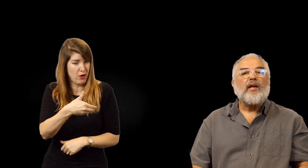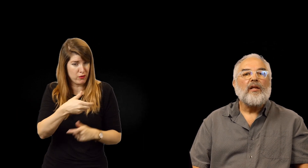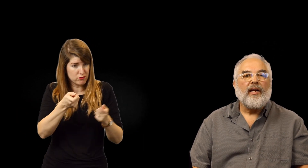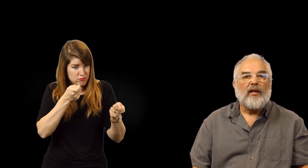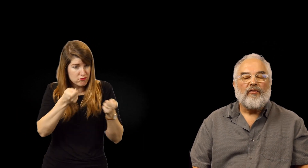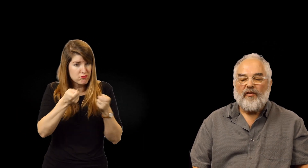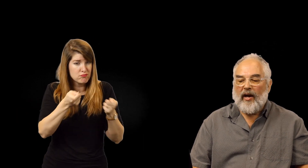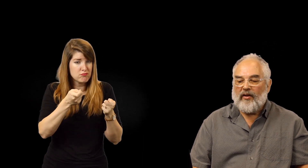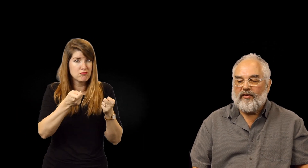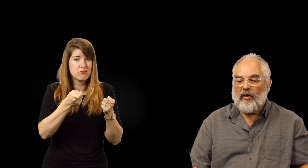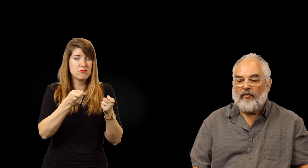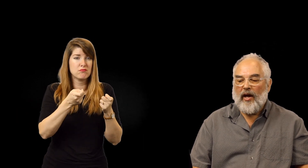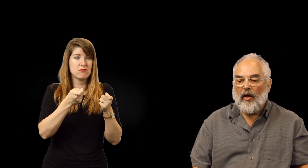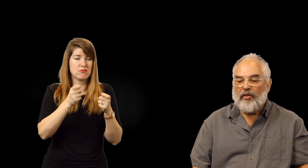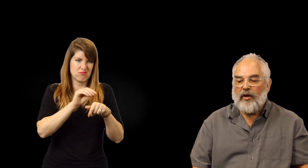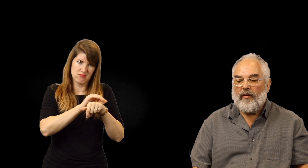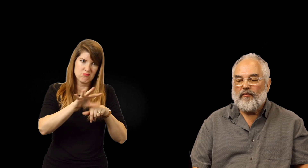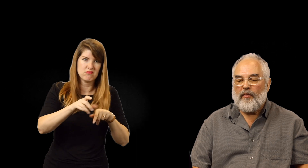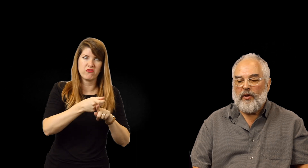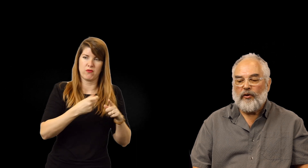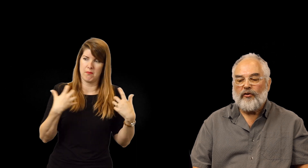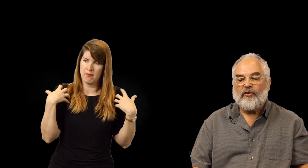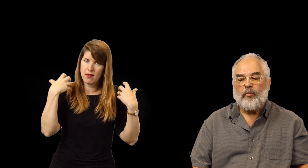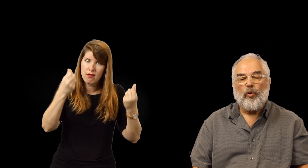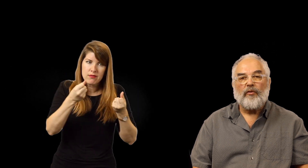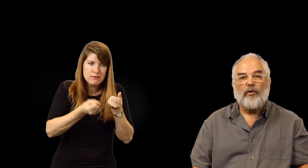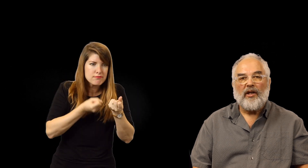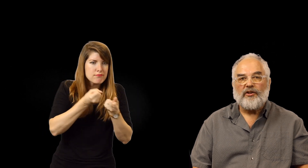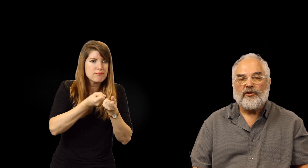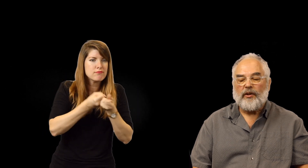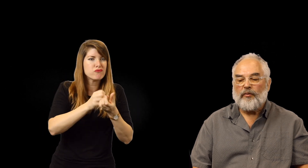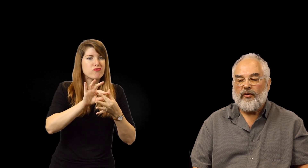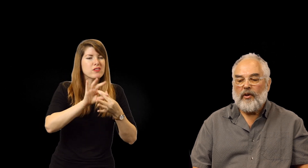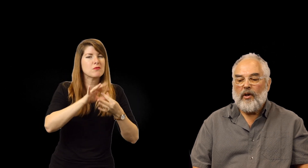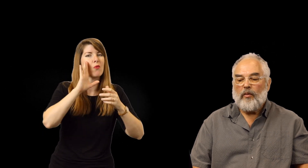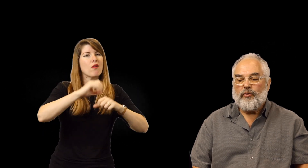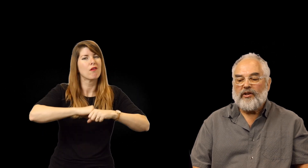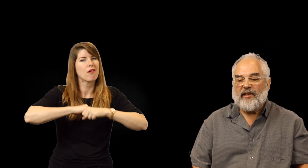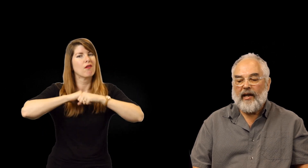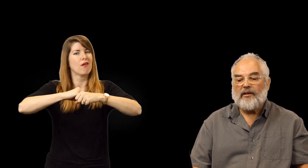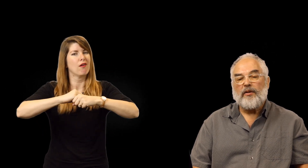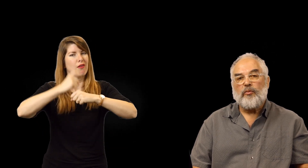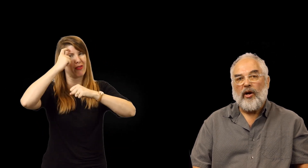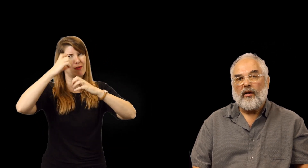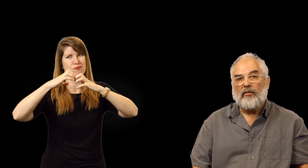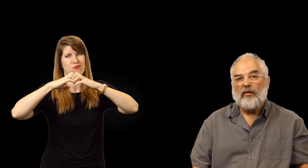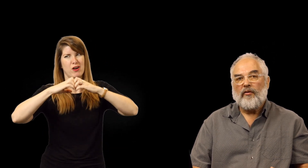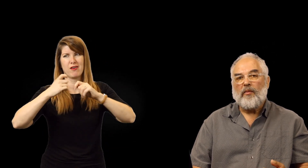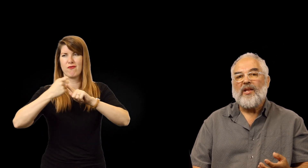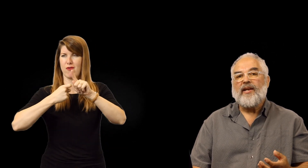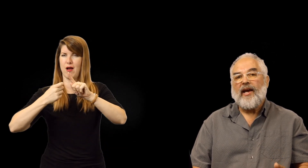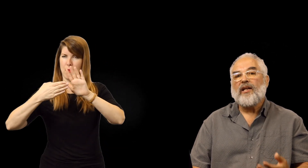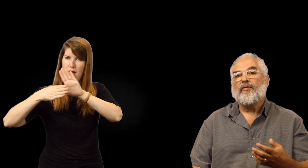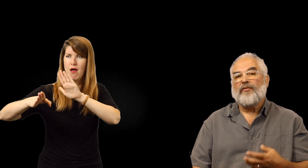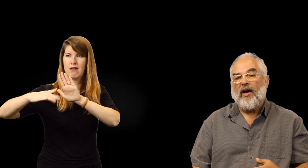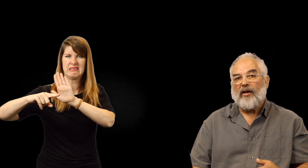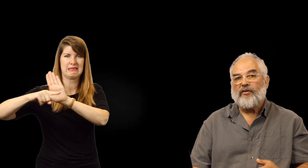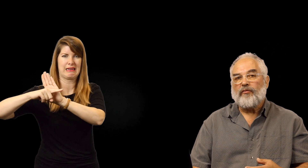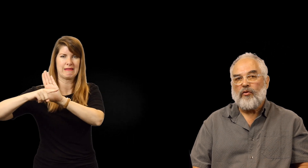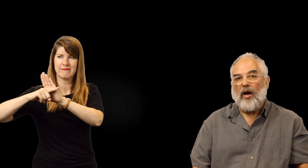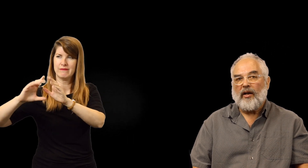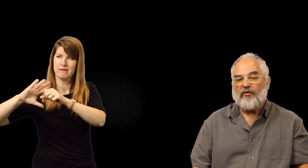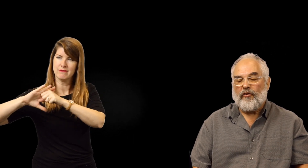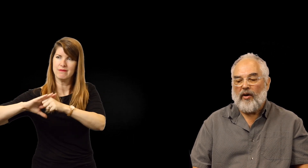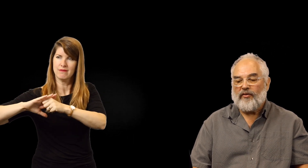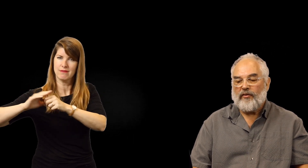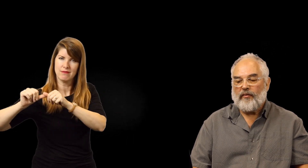Powerful regulating effects of healthy, familiar, supportive relationships protect the brain from the negative effects